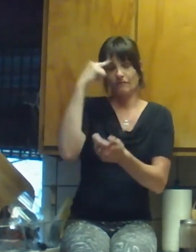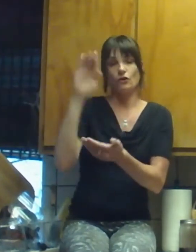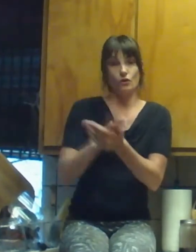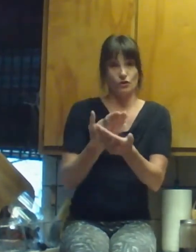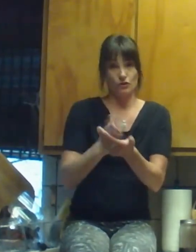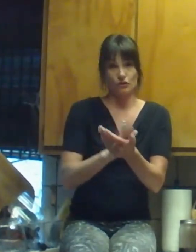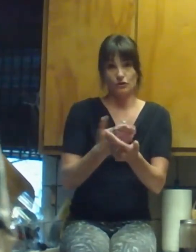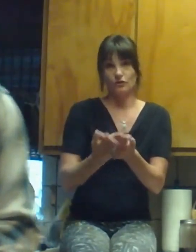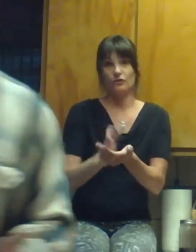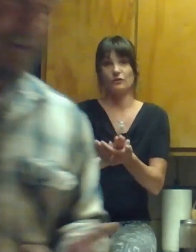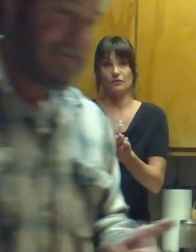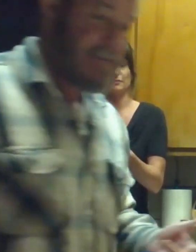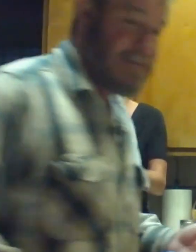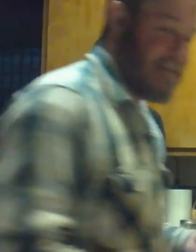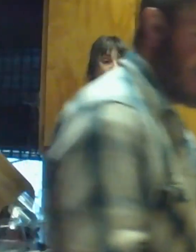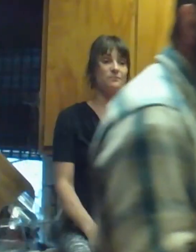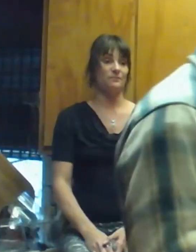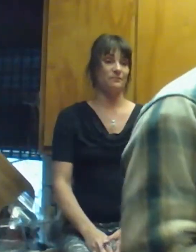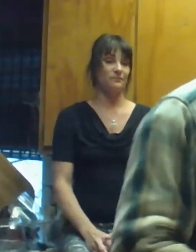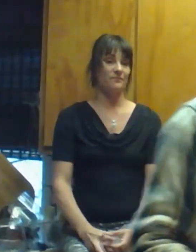Alright.